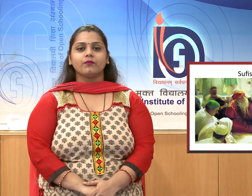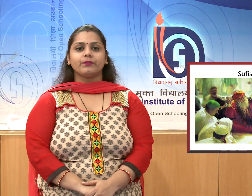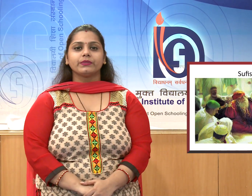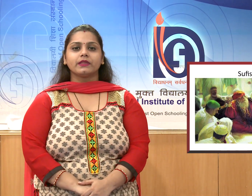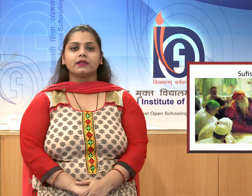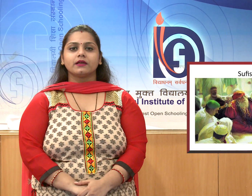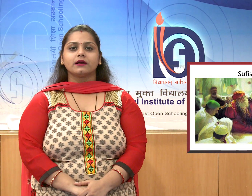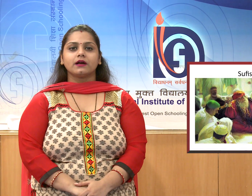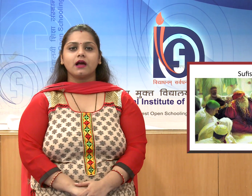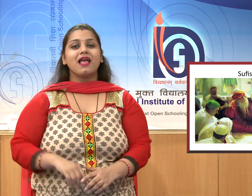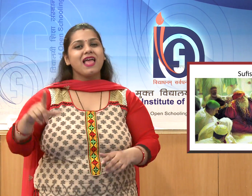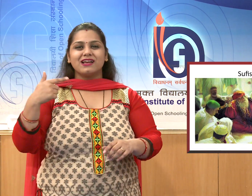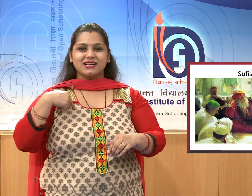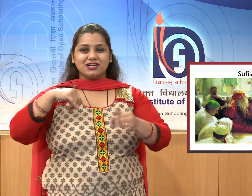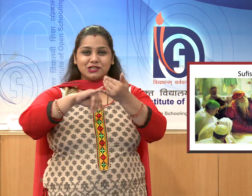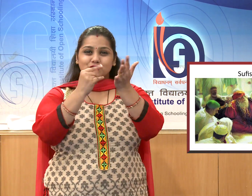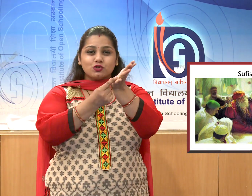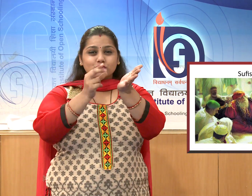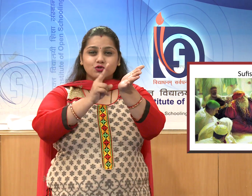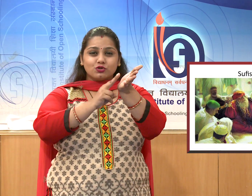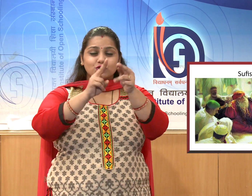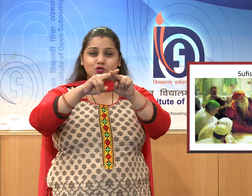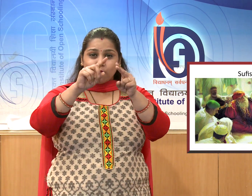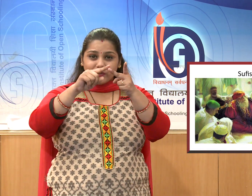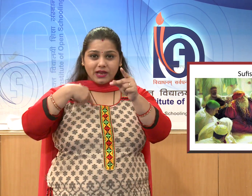also stressed on devotion and love